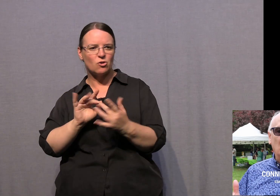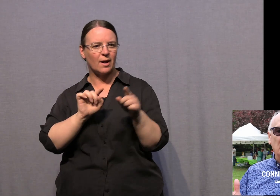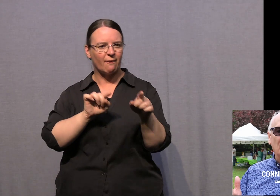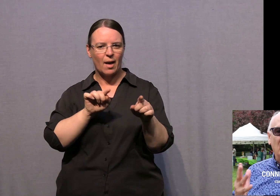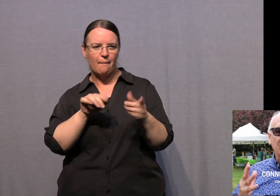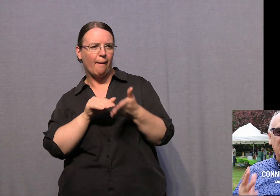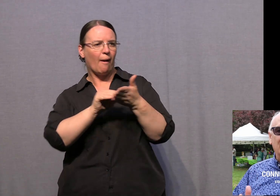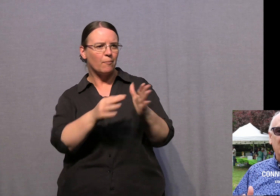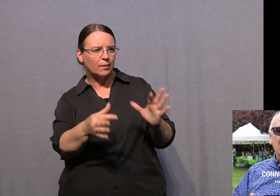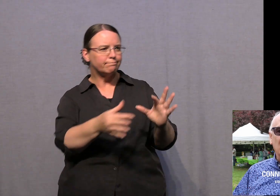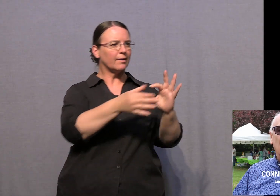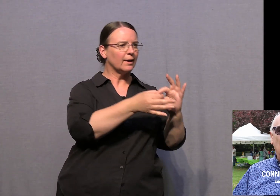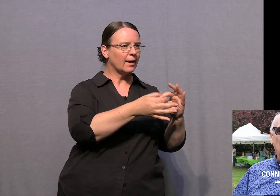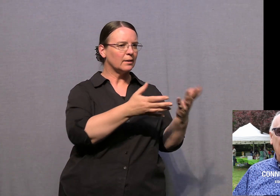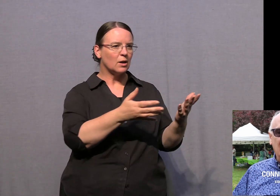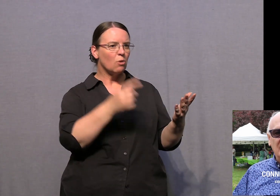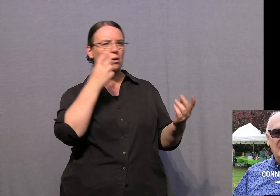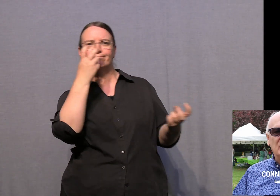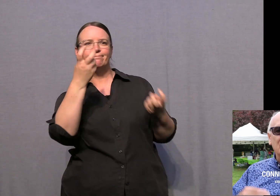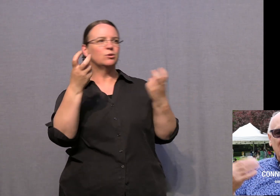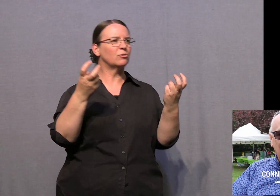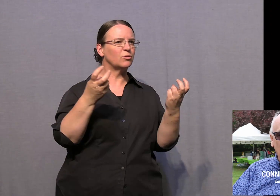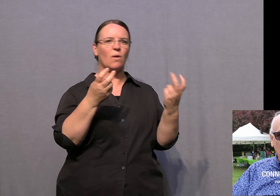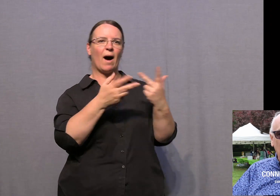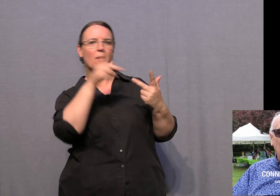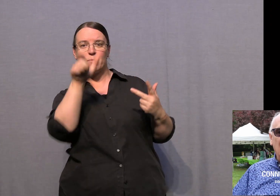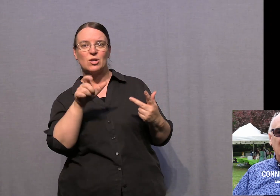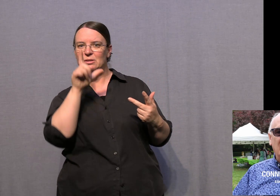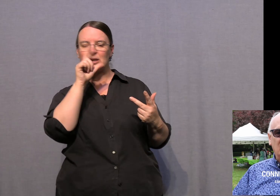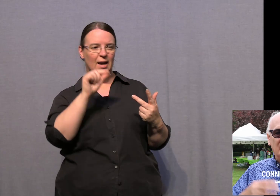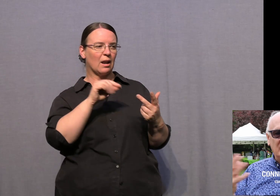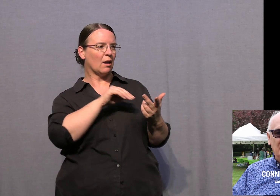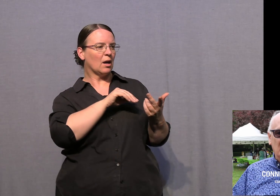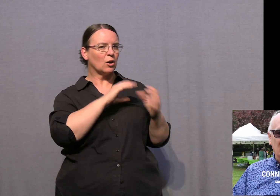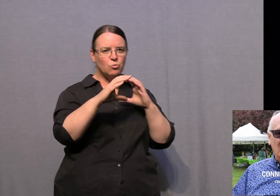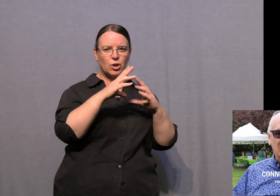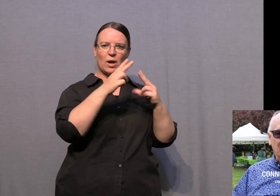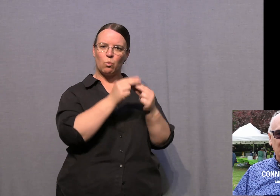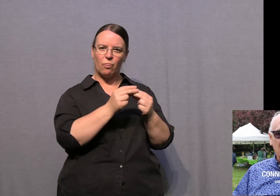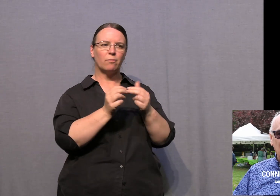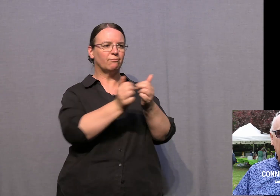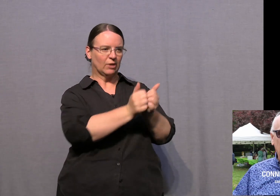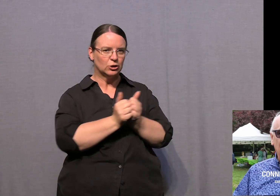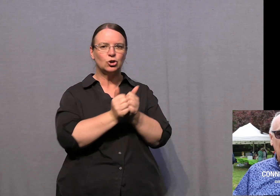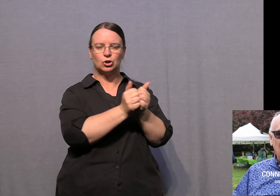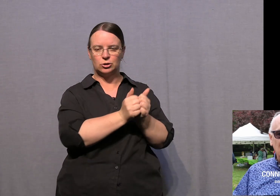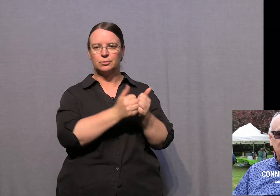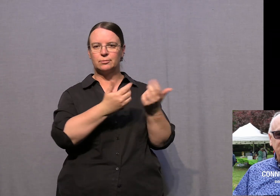then we will find somebody who can communicate with them and actually keep them in fellowship. You